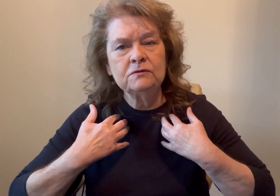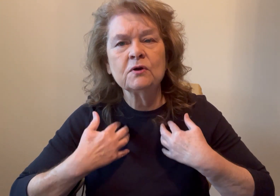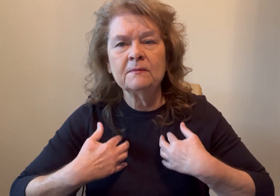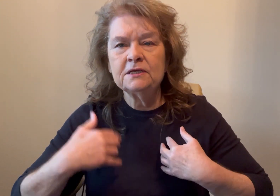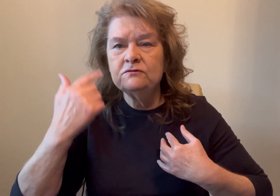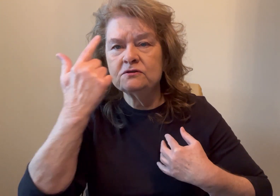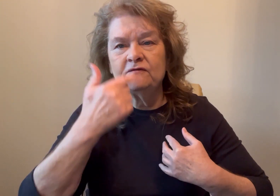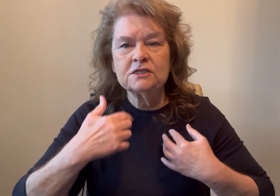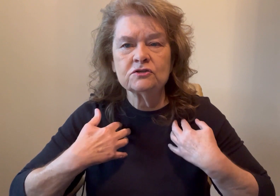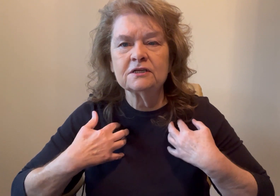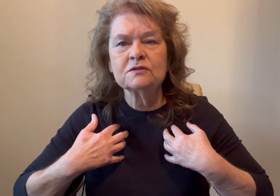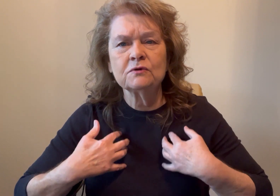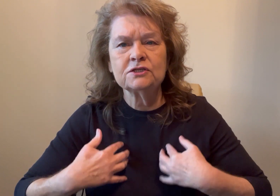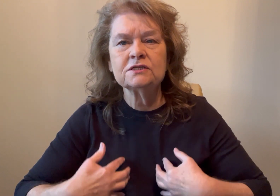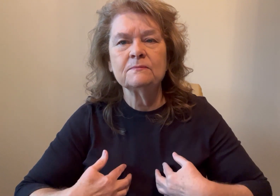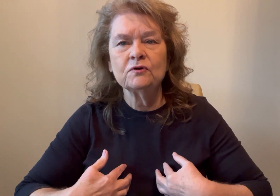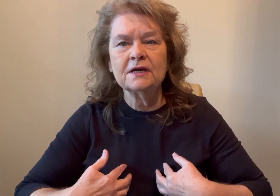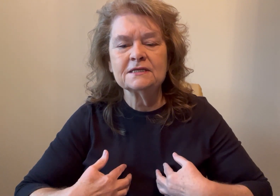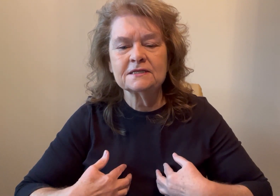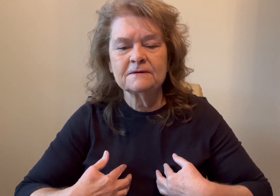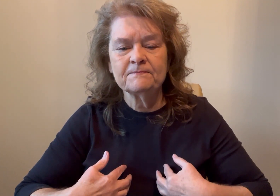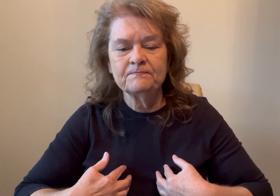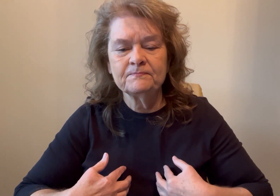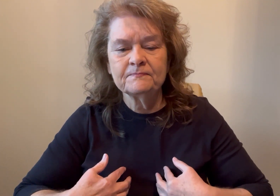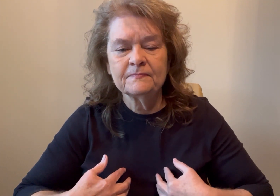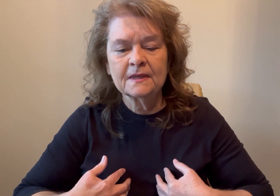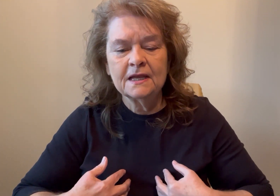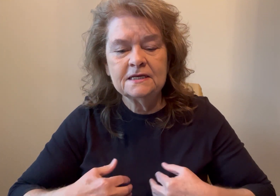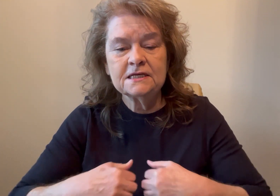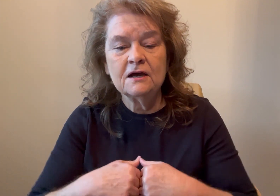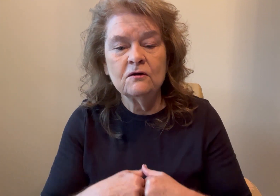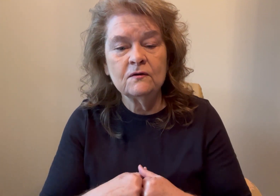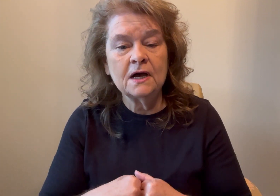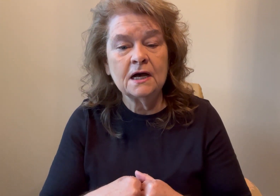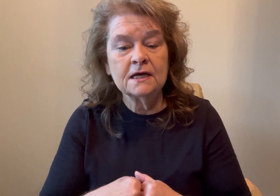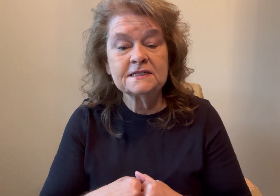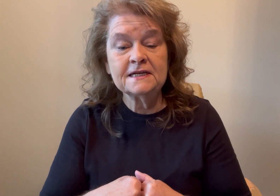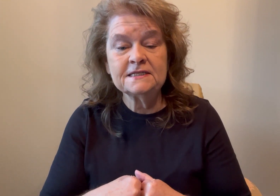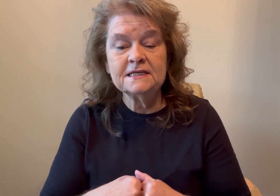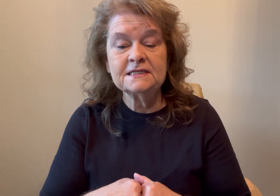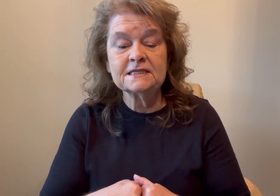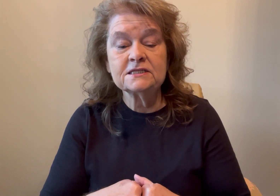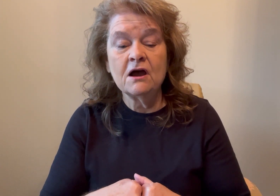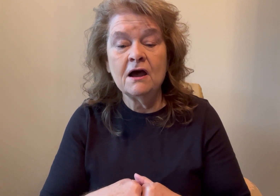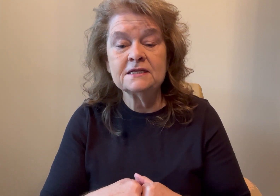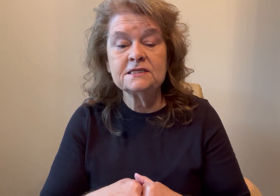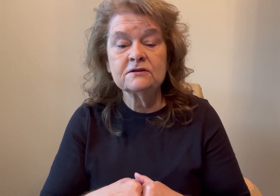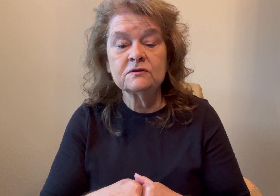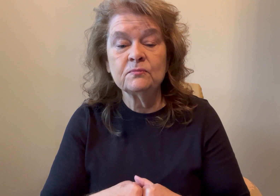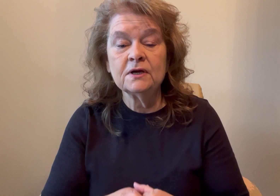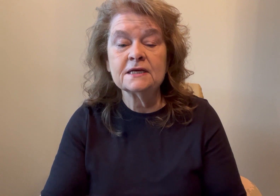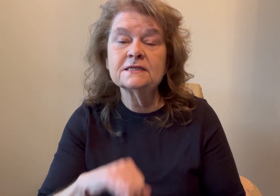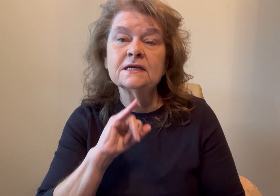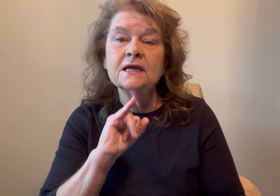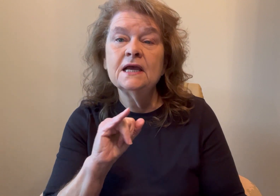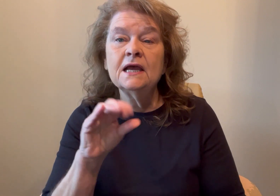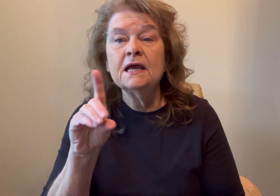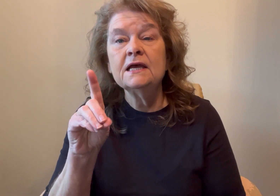probably use your facial expression, depressed. So sentences, is Don still depressed?